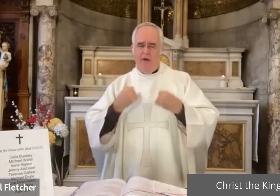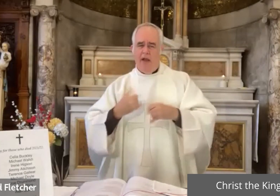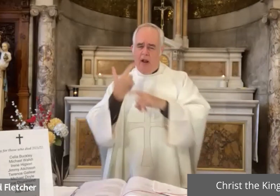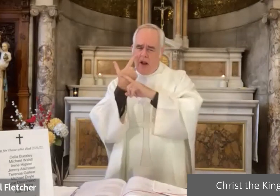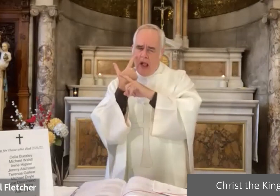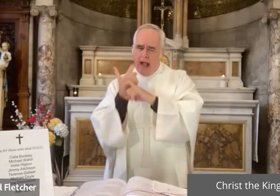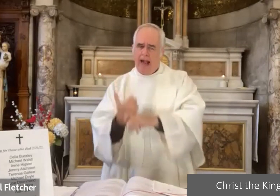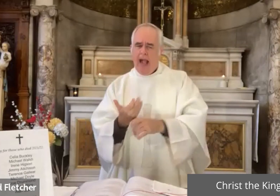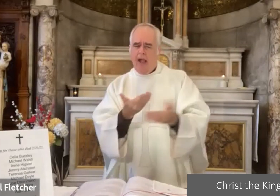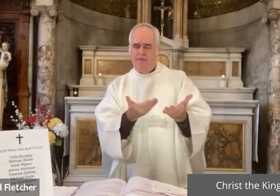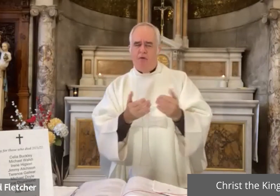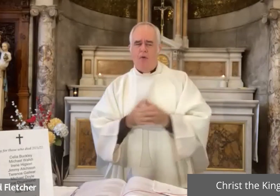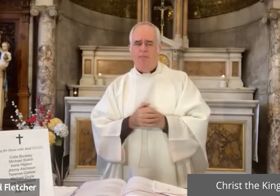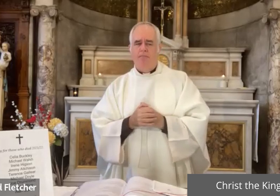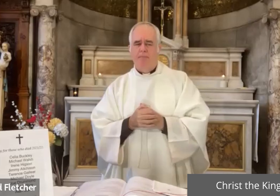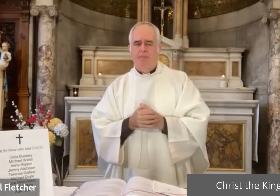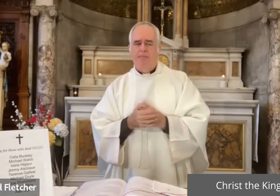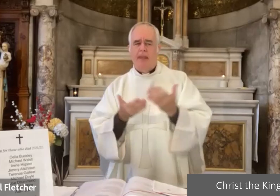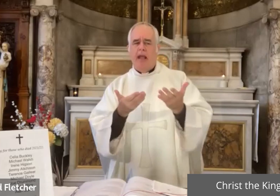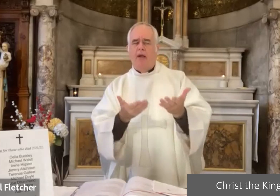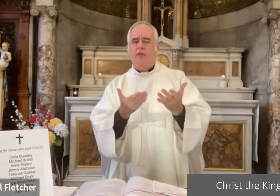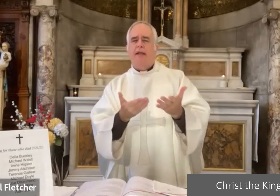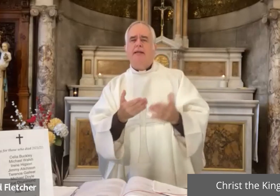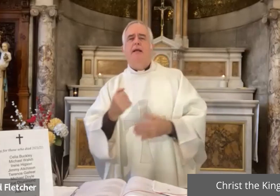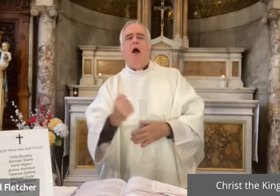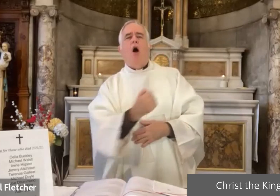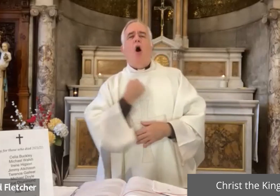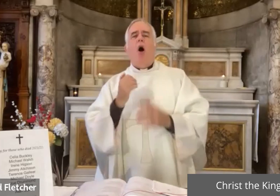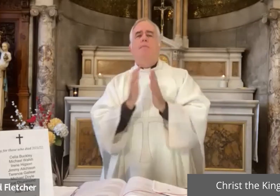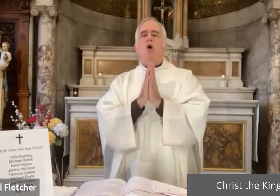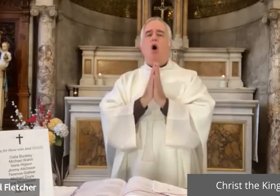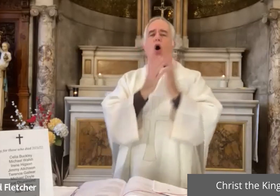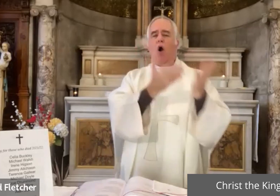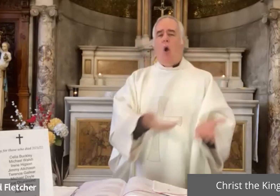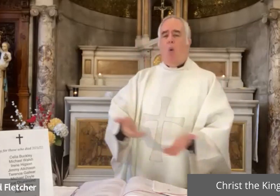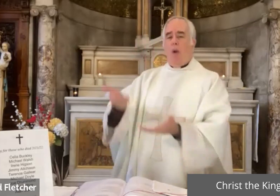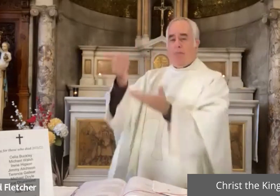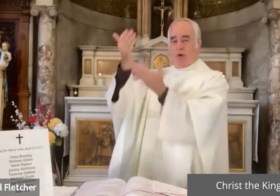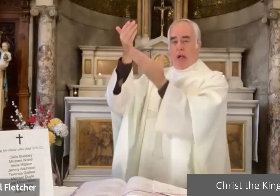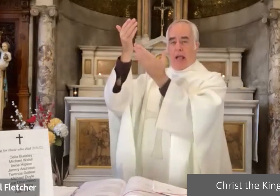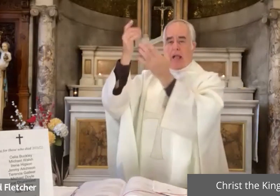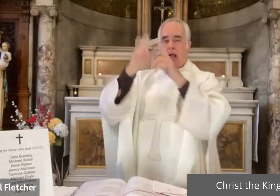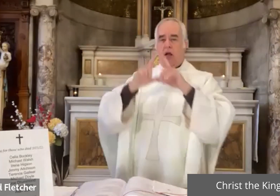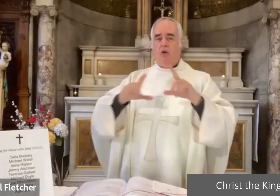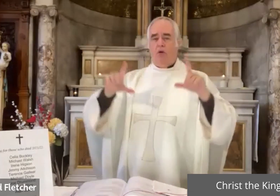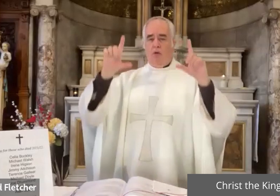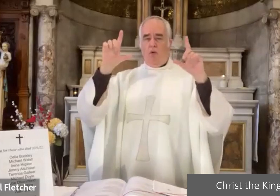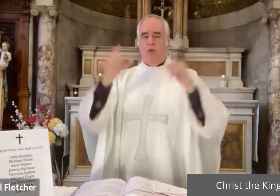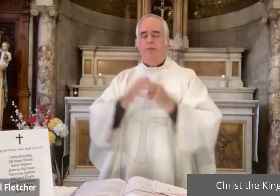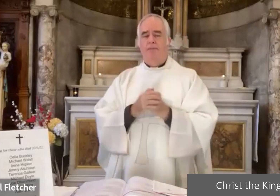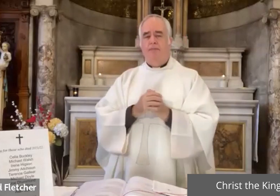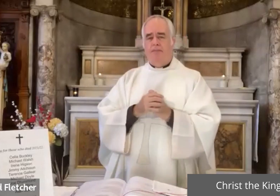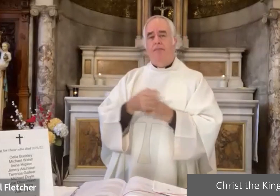are very in hand for. But offer we pray